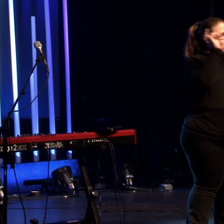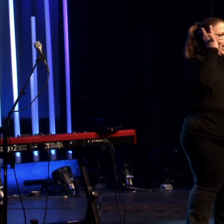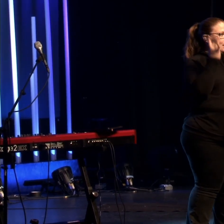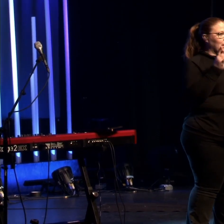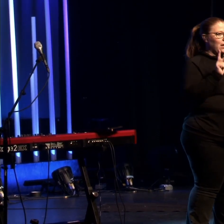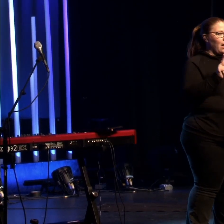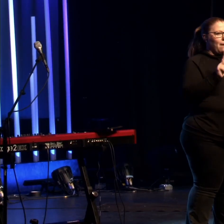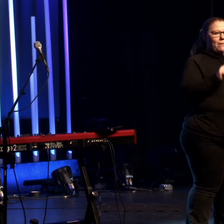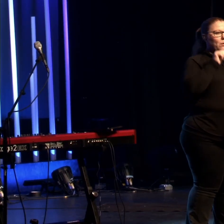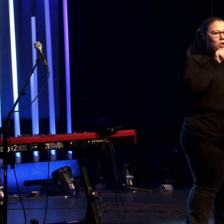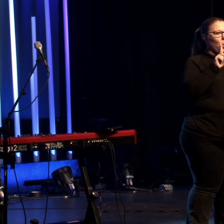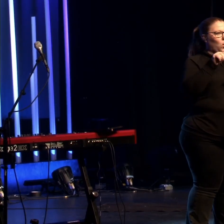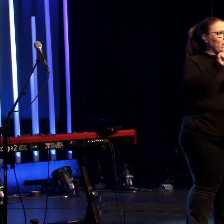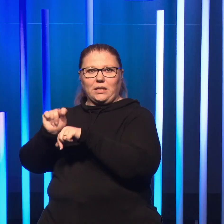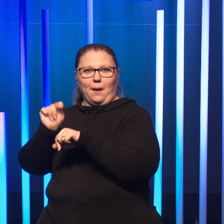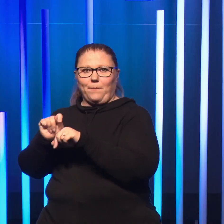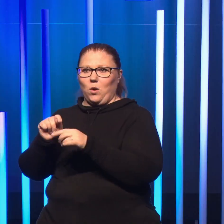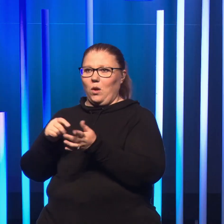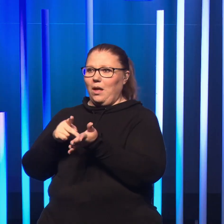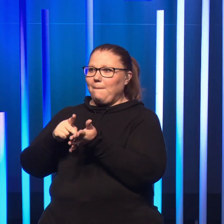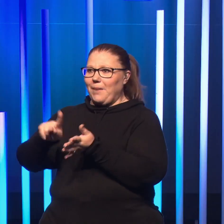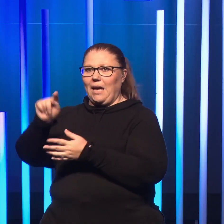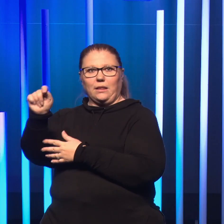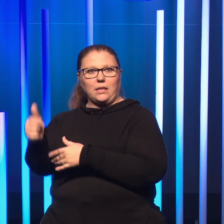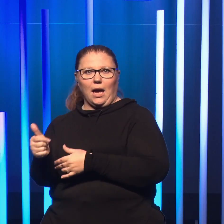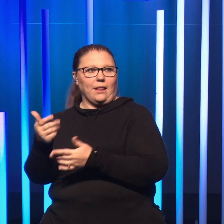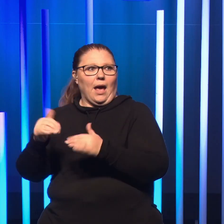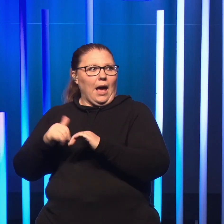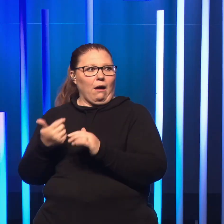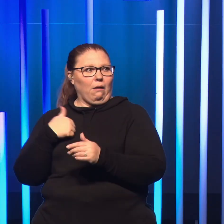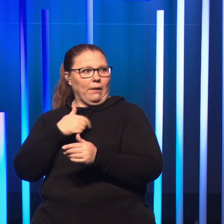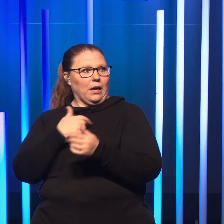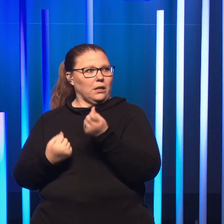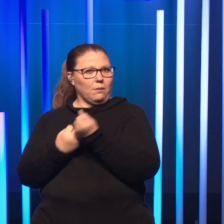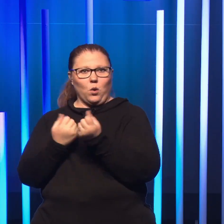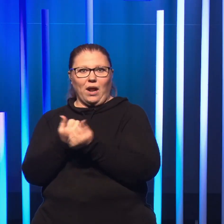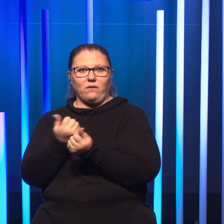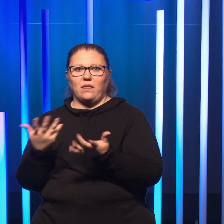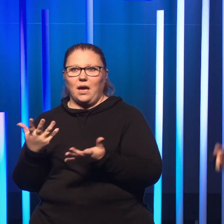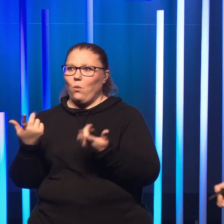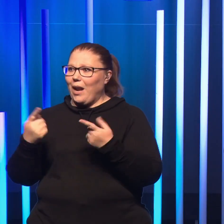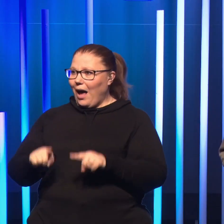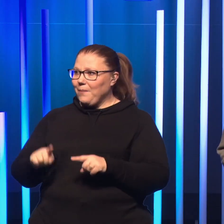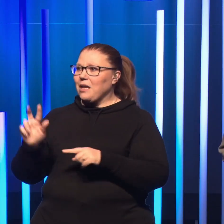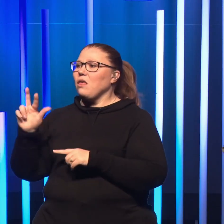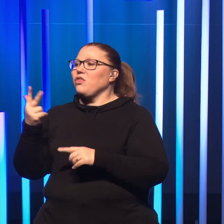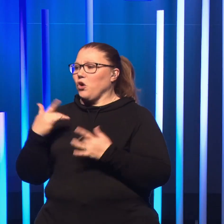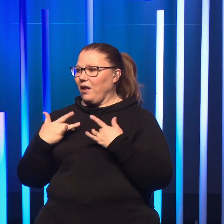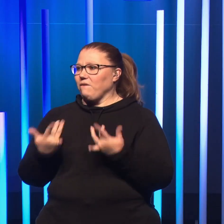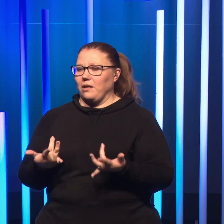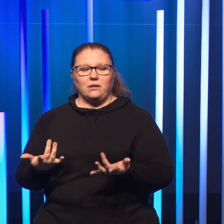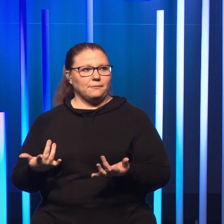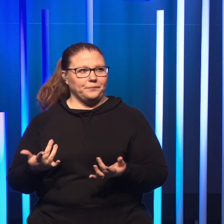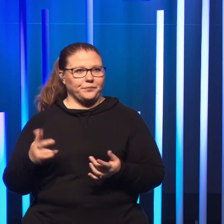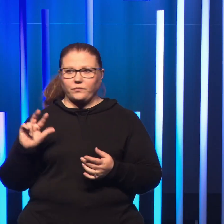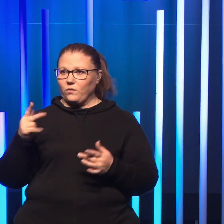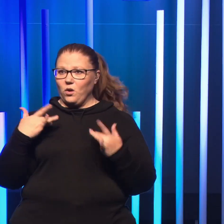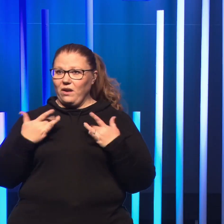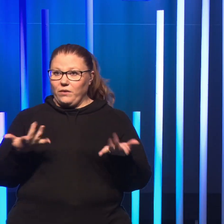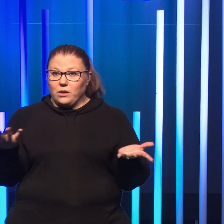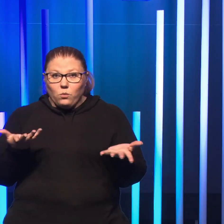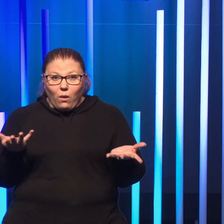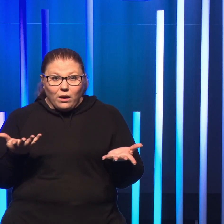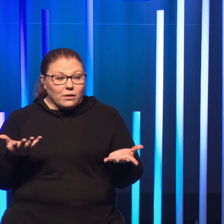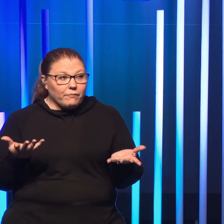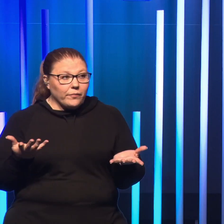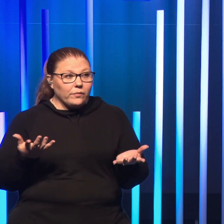people paying the temple tithes. How are we going to support everything? And so what happens during this time is the third domino. And that third domino is that